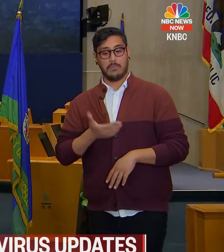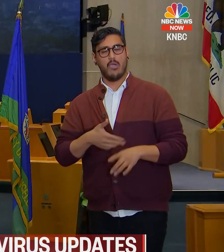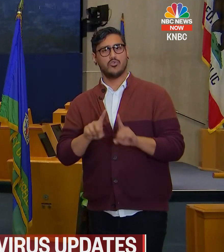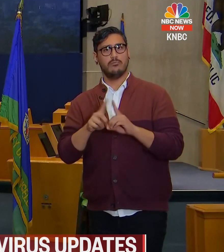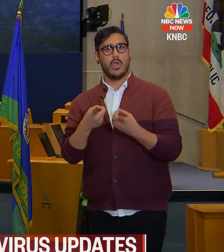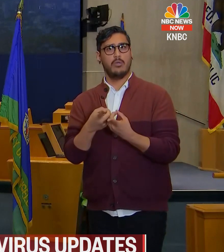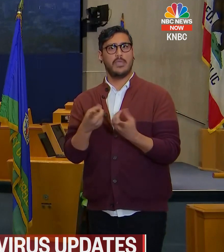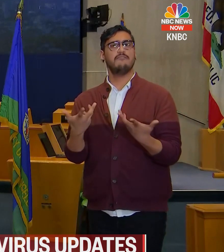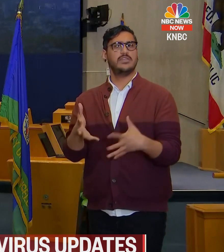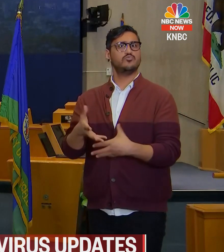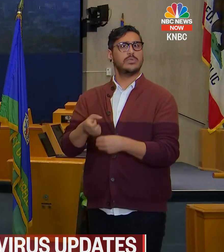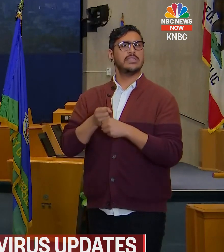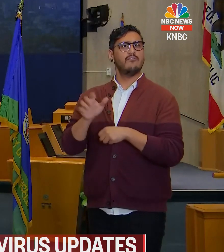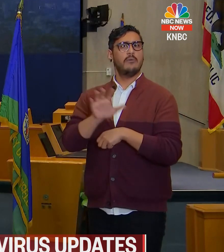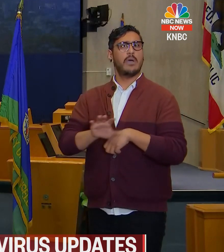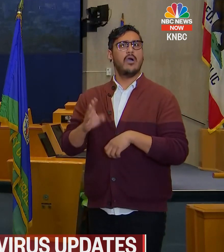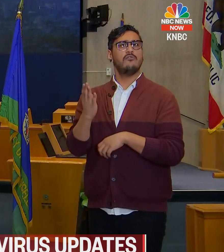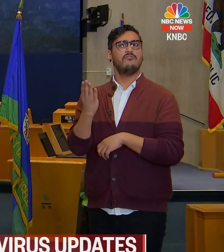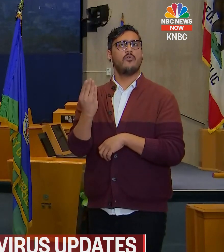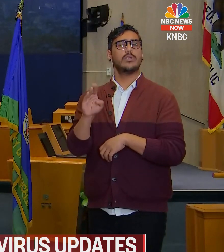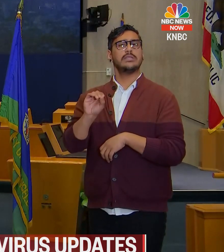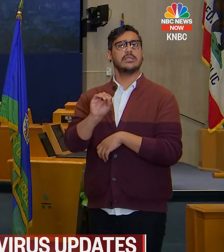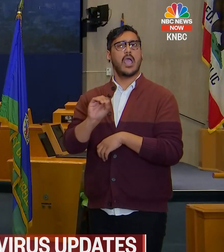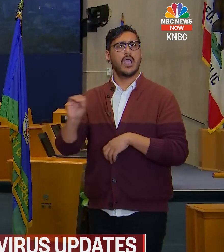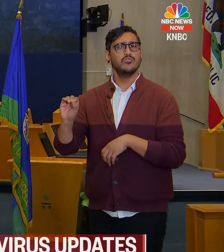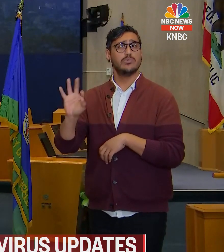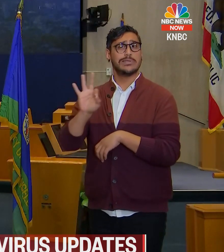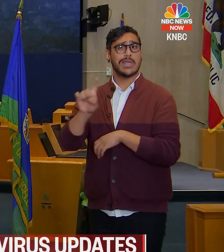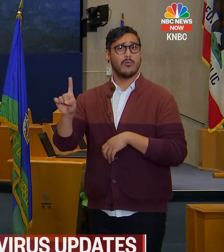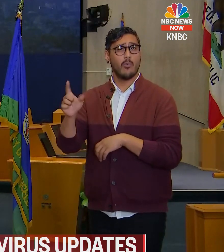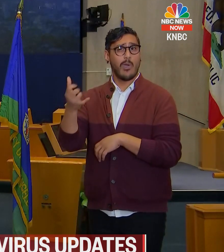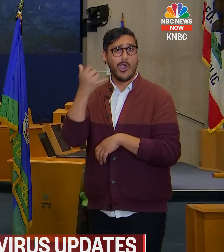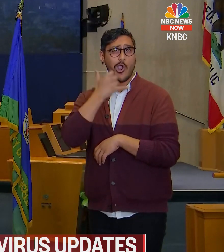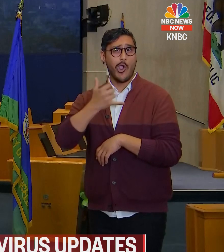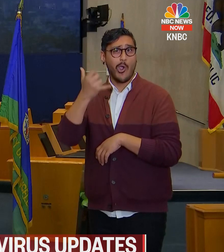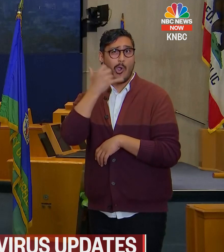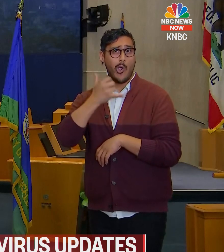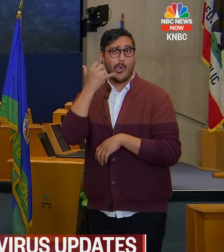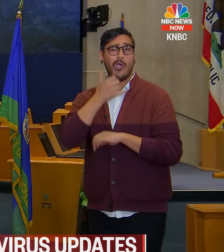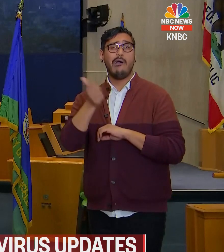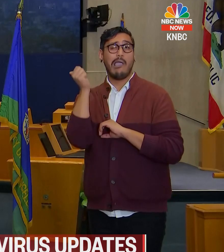receives about 1,400 incoming 911 calls a day.